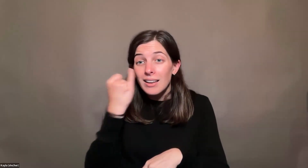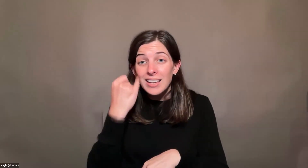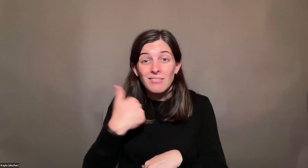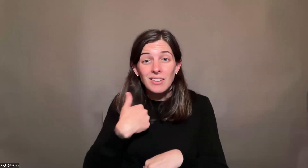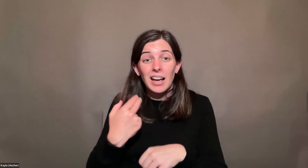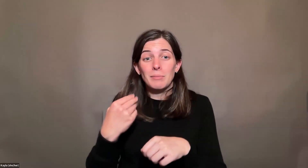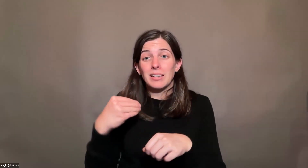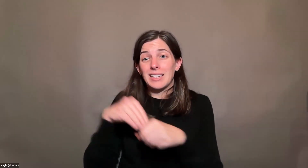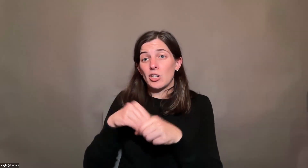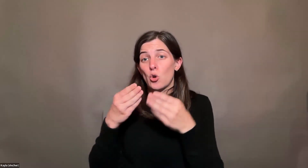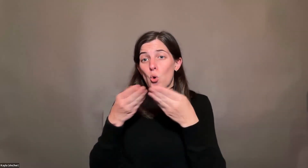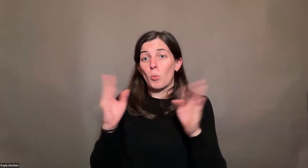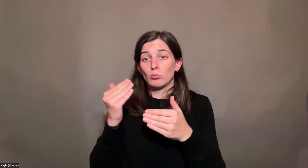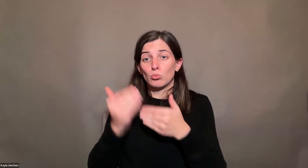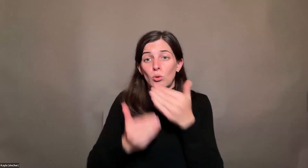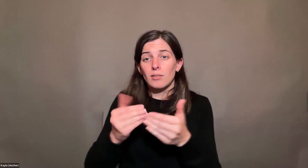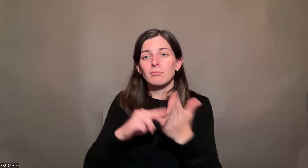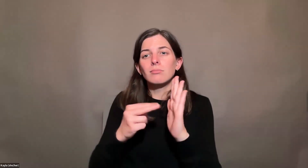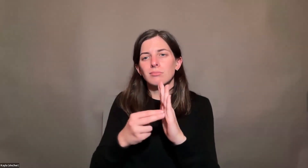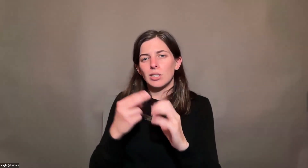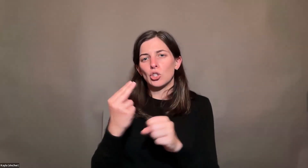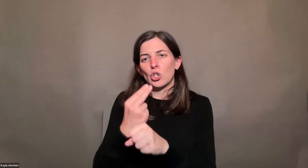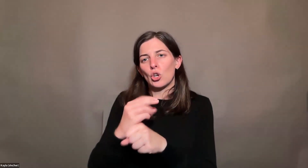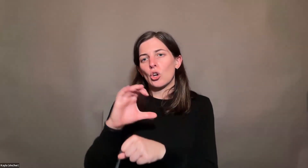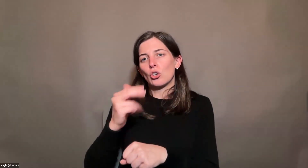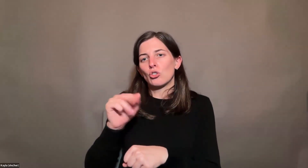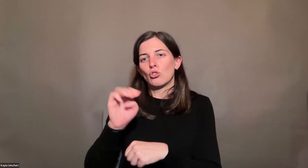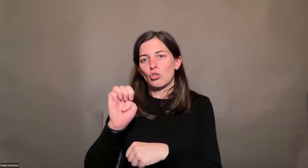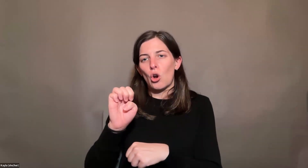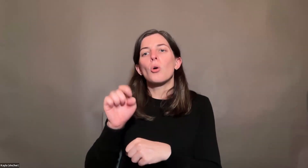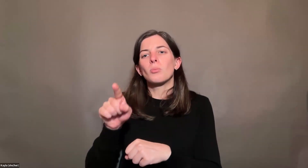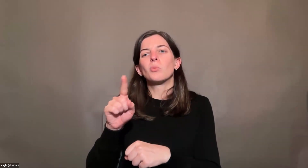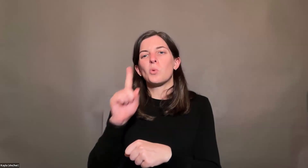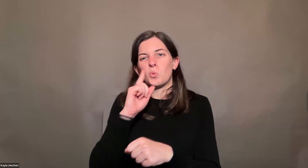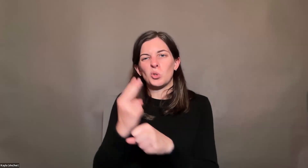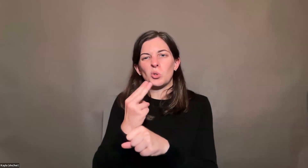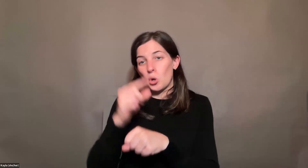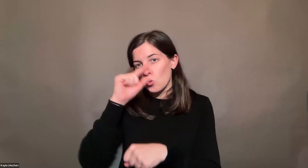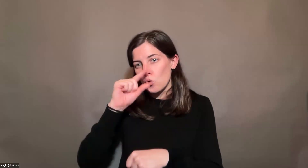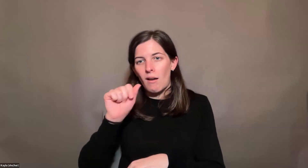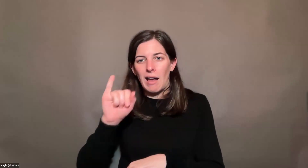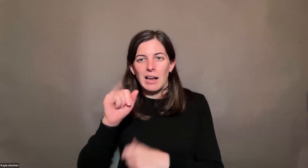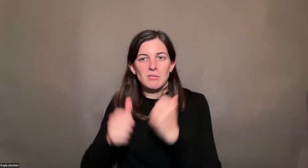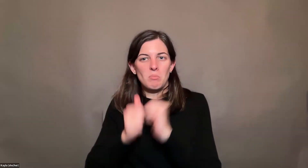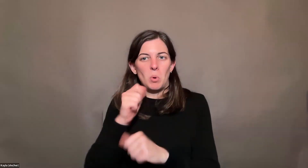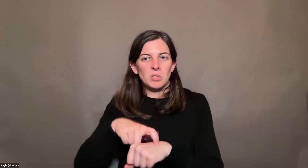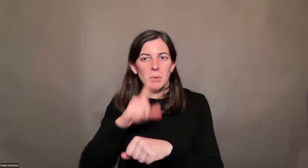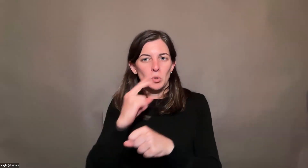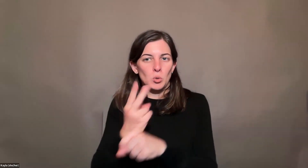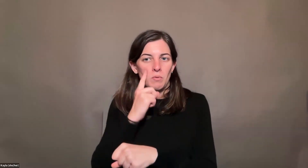Google Chrome DevTools like Google AI comes into play for most of the cases. Okay. So is it possible